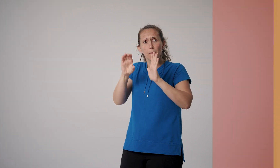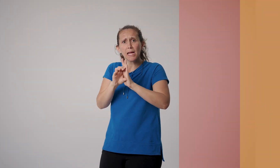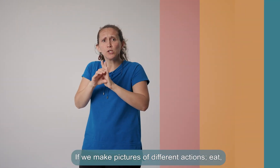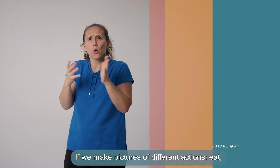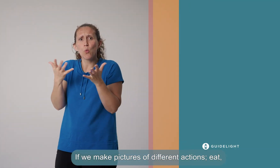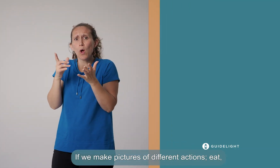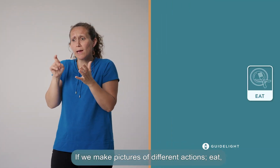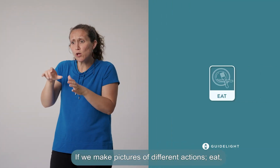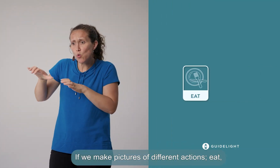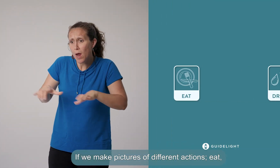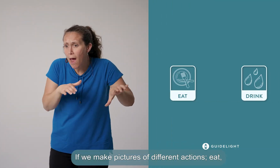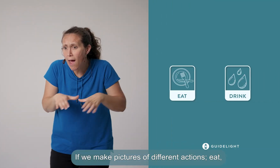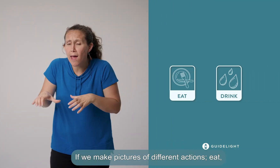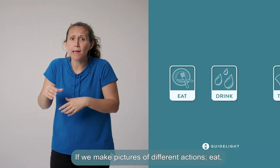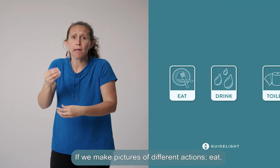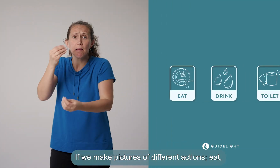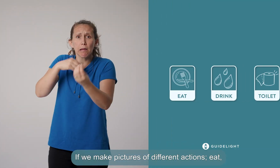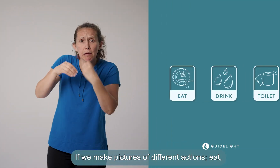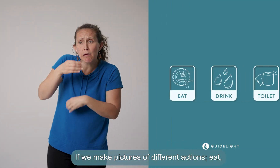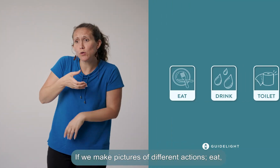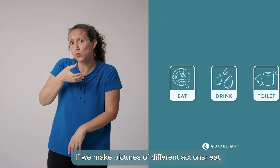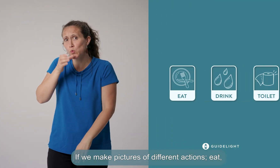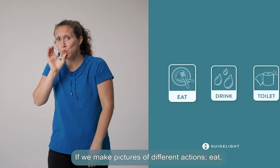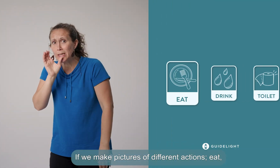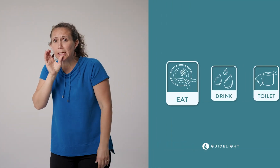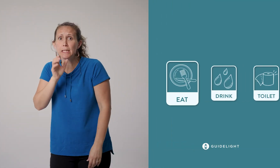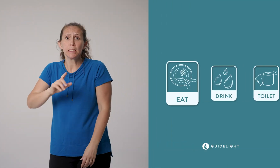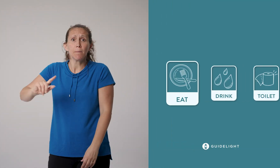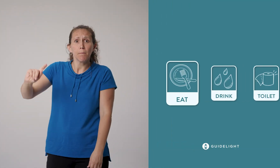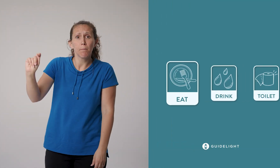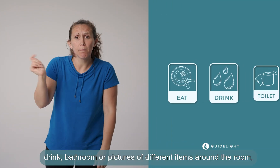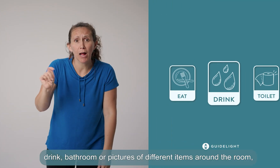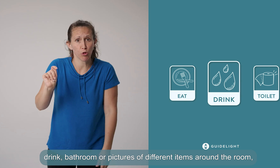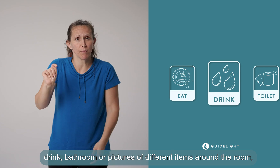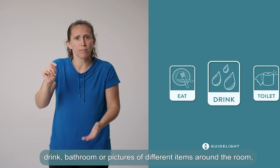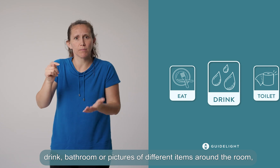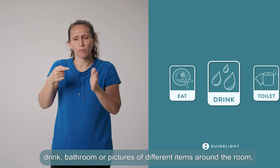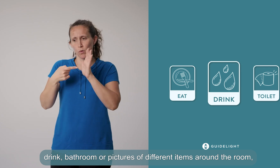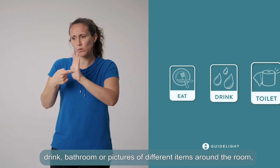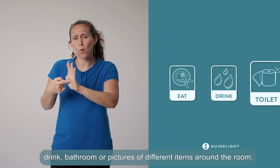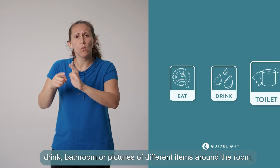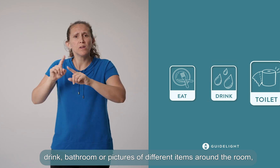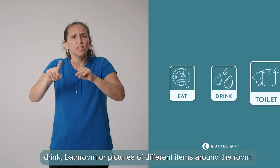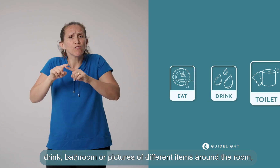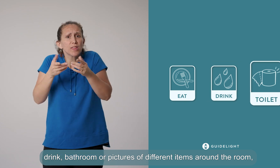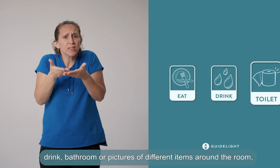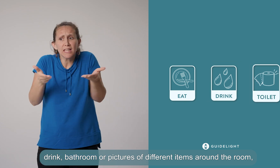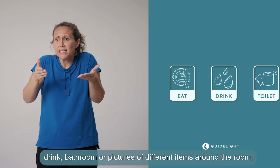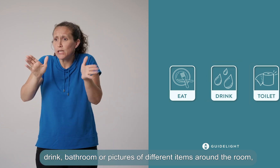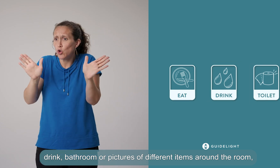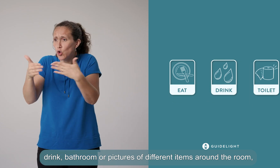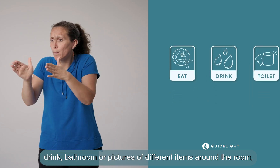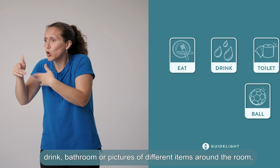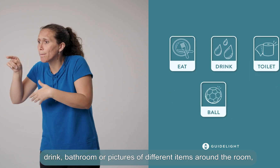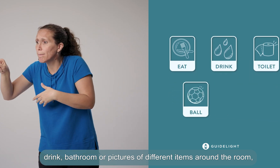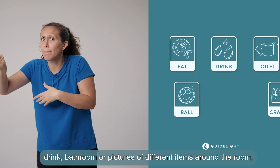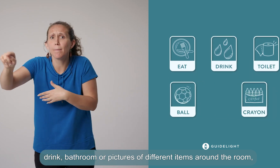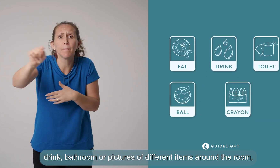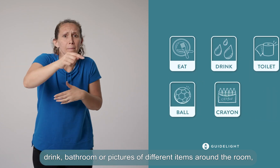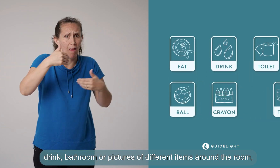If we make pictures of different actions, eat, drink, bathroom, or pictures of different items around the